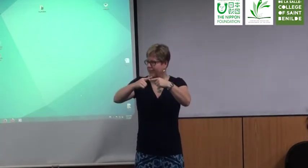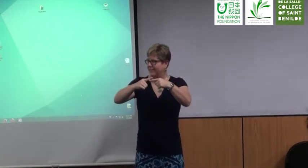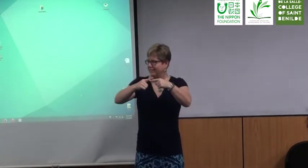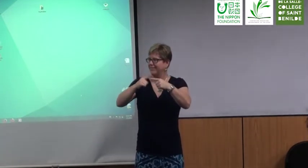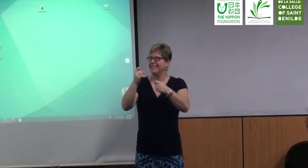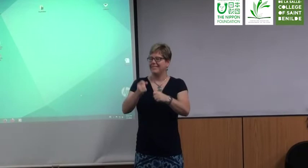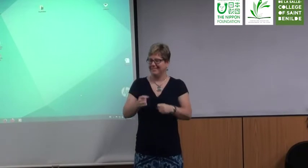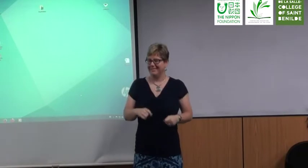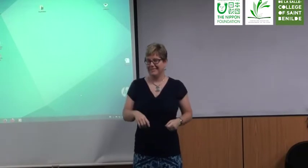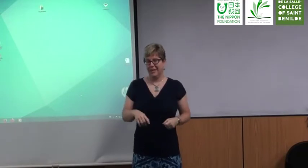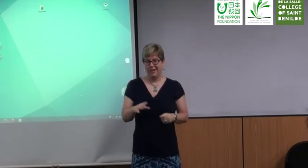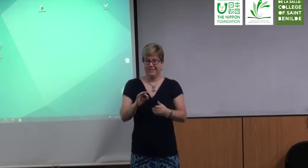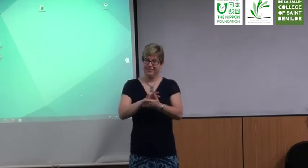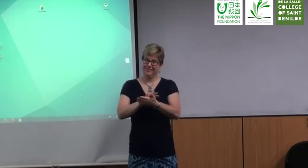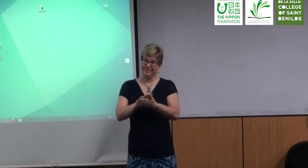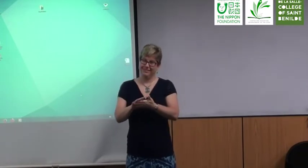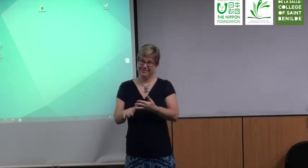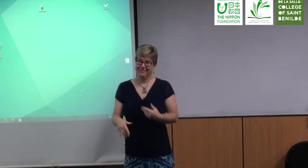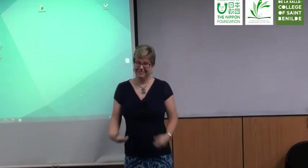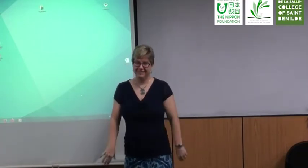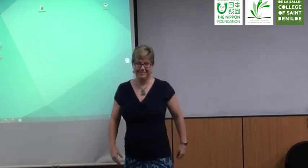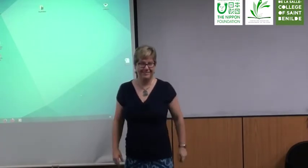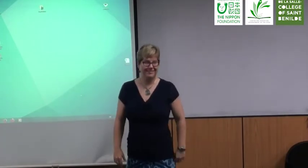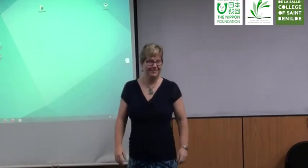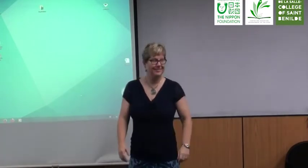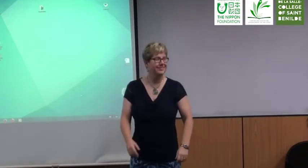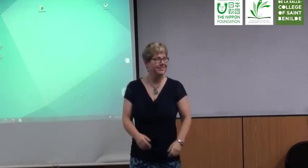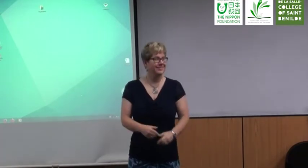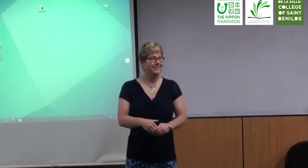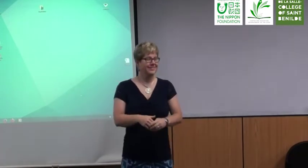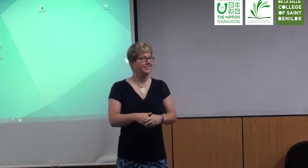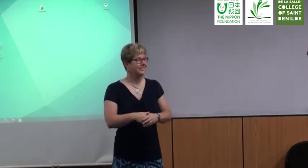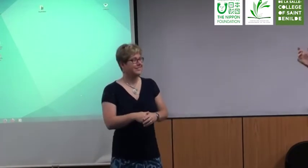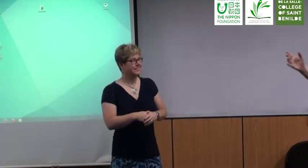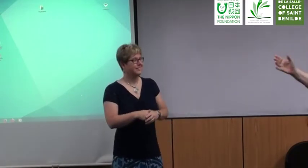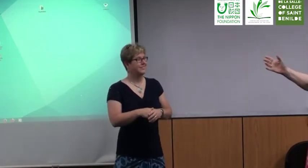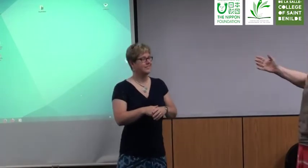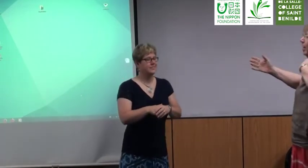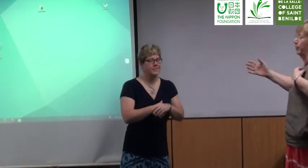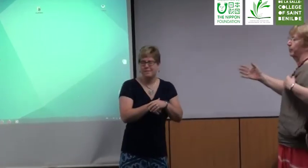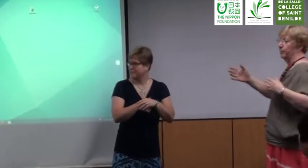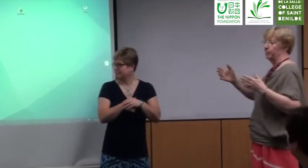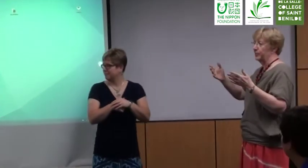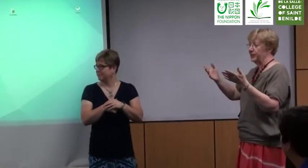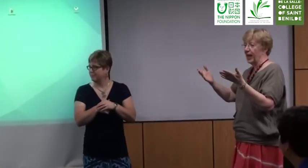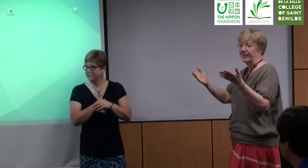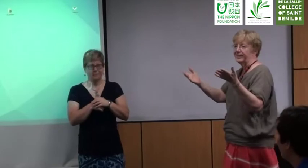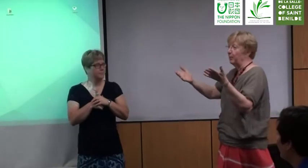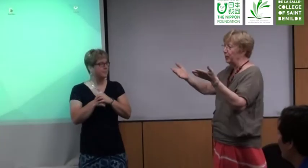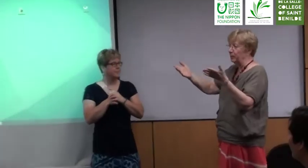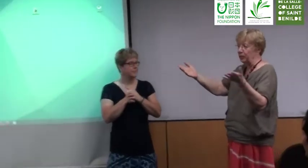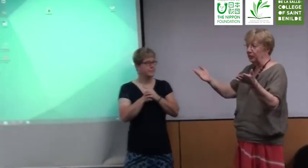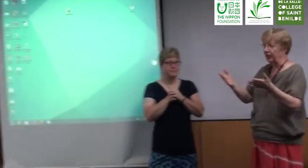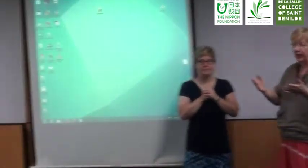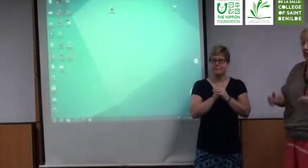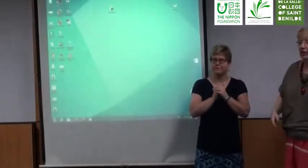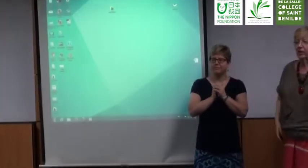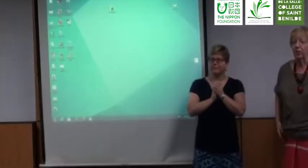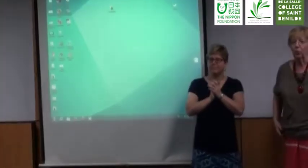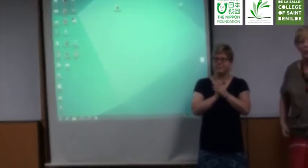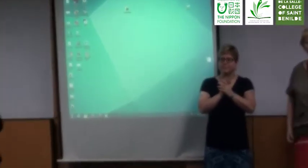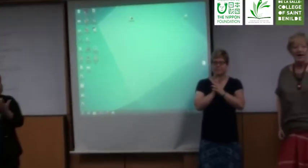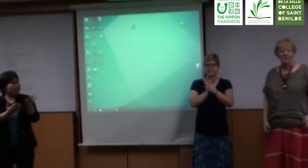so it's going to be a full circle. So it's really nice. One last thing. On some computer